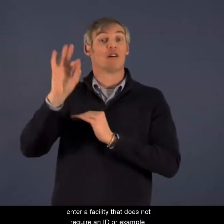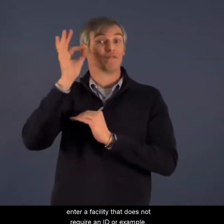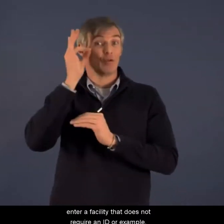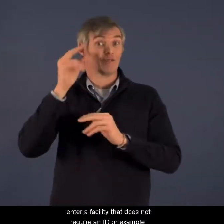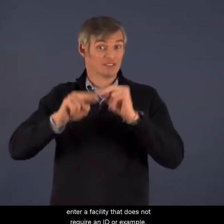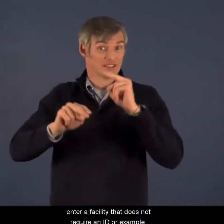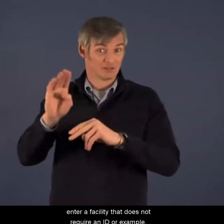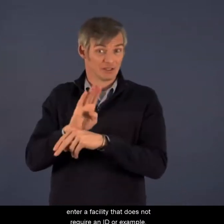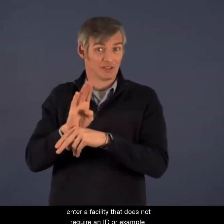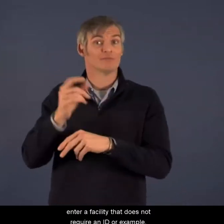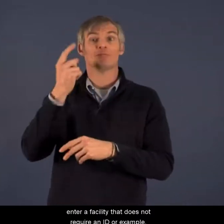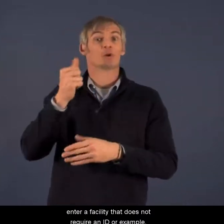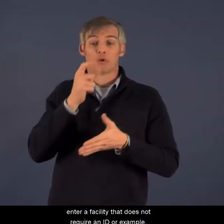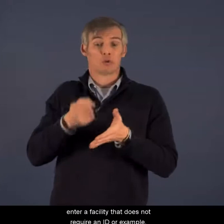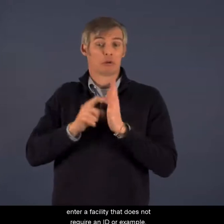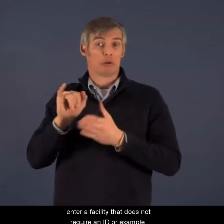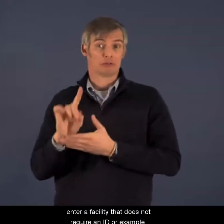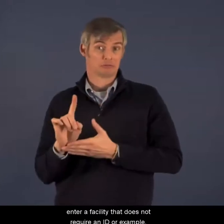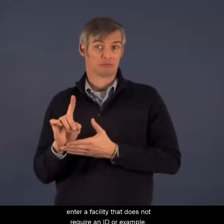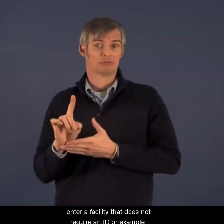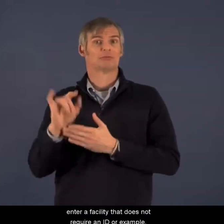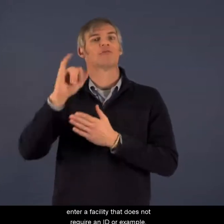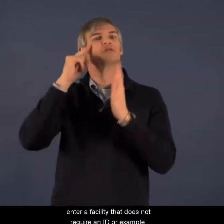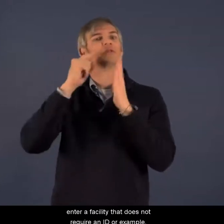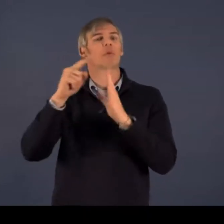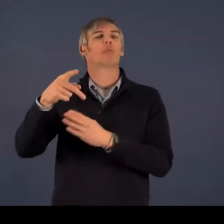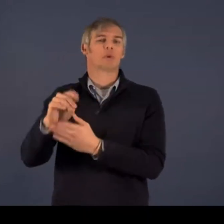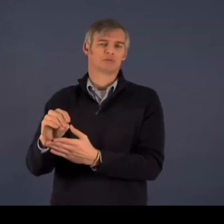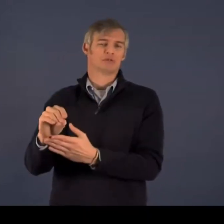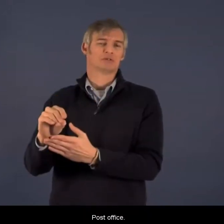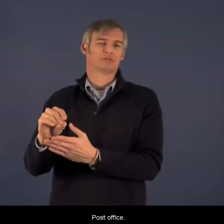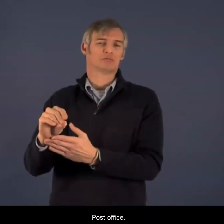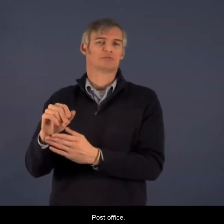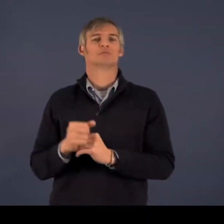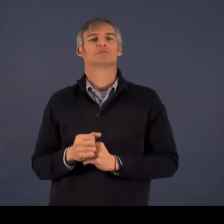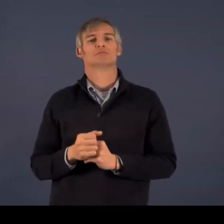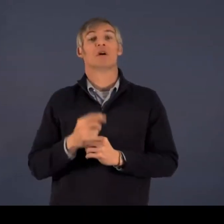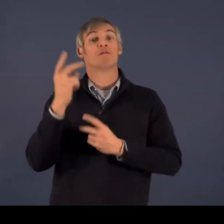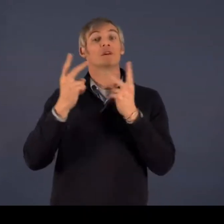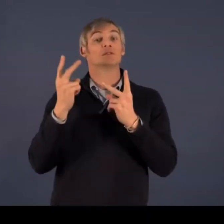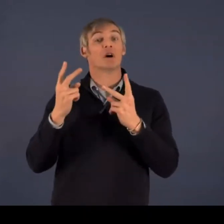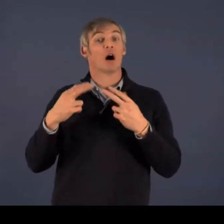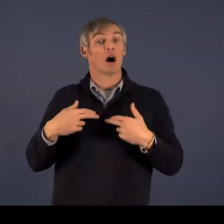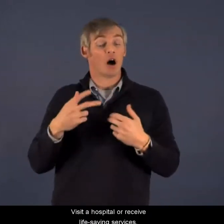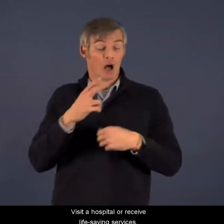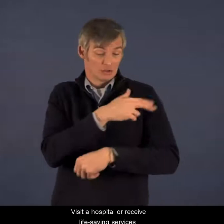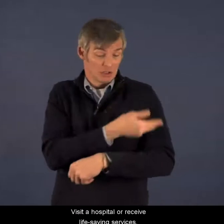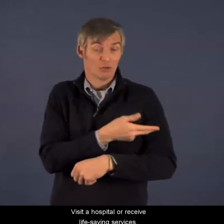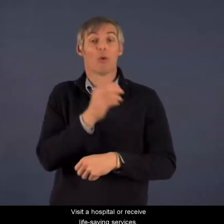Enter a facility that does not require an ID, for example, a post office. Visit a hospital